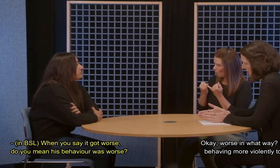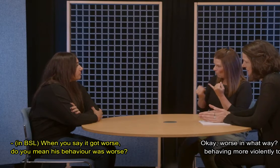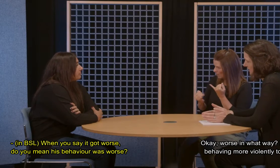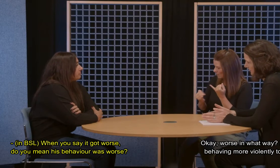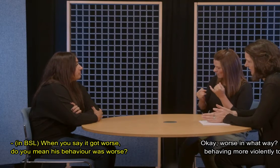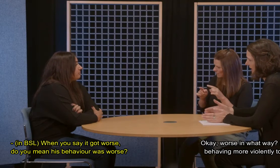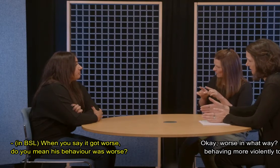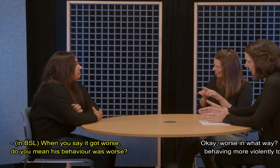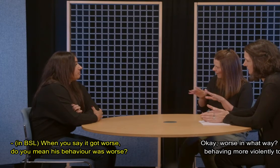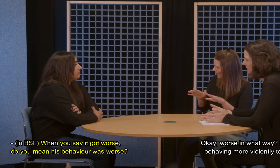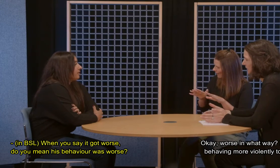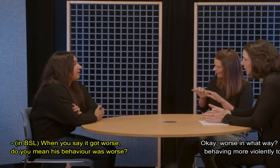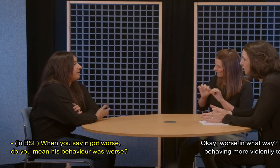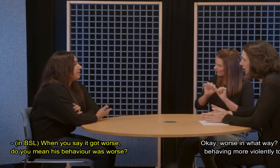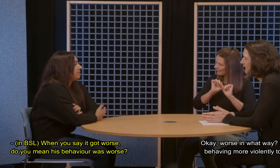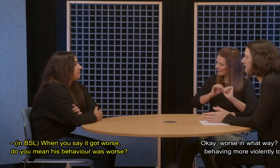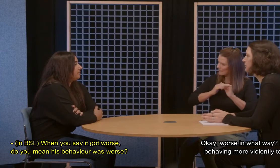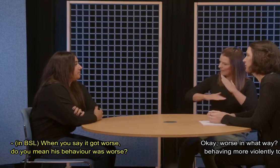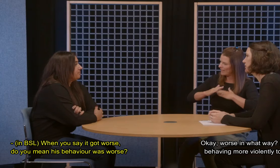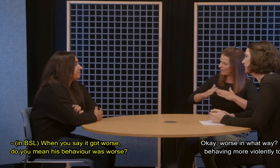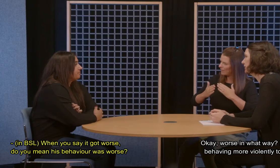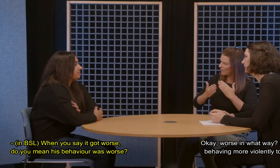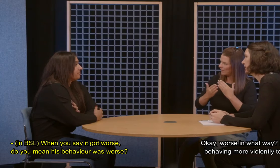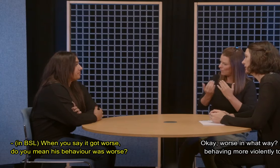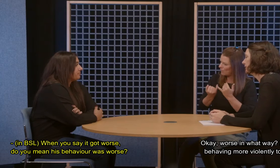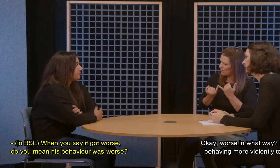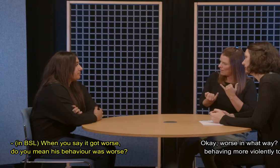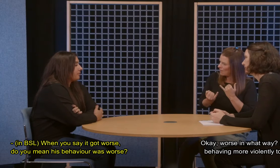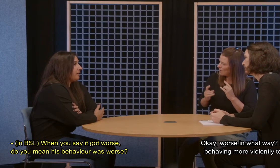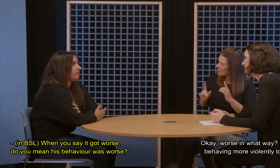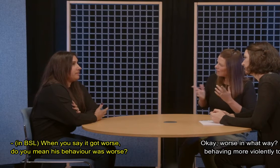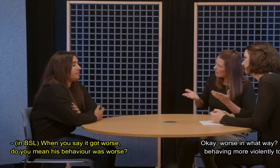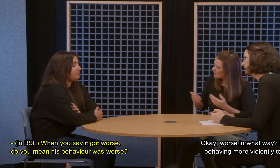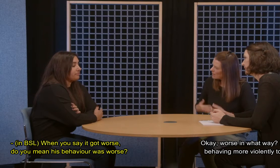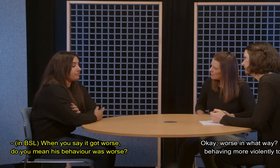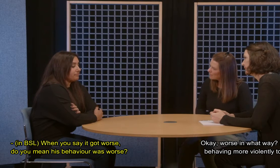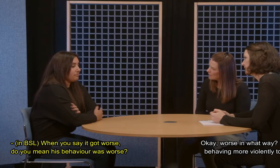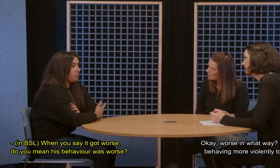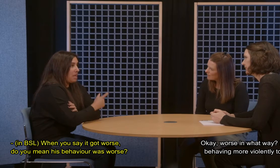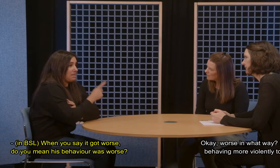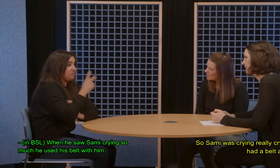Did he start behaving more violent towards you?